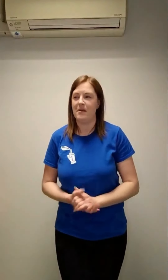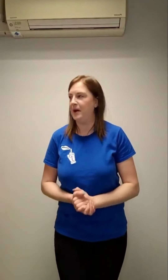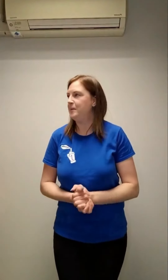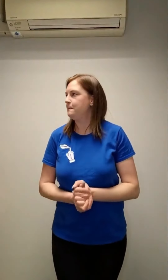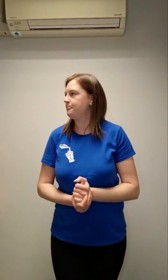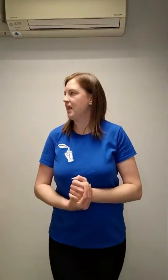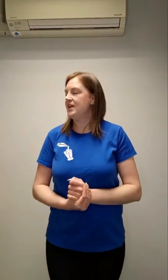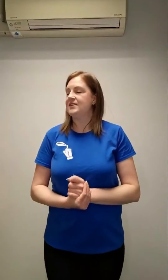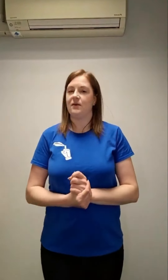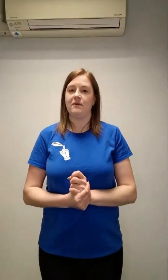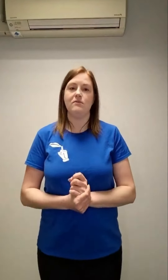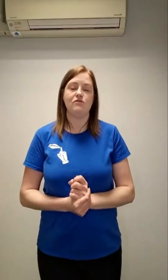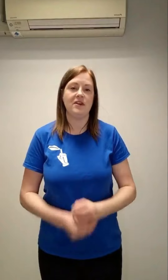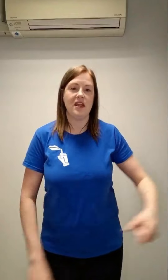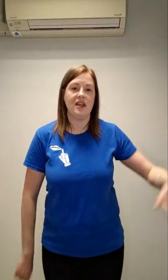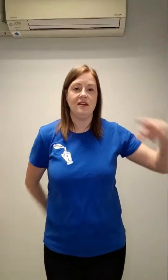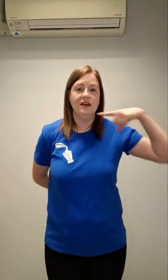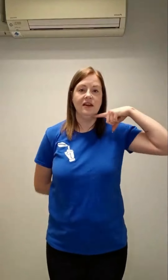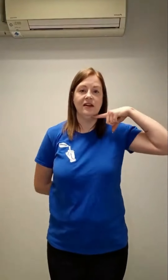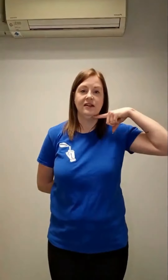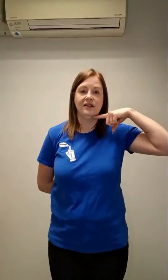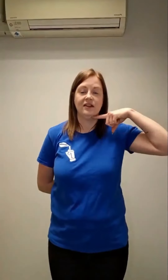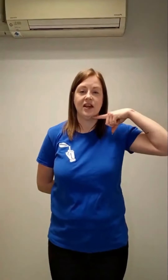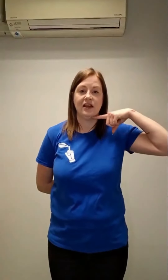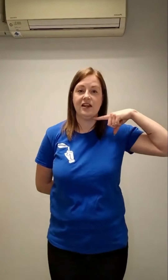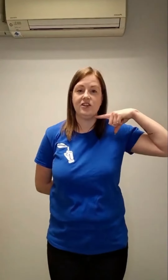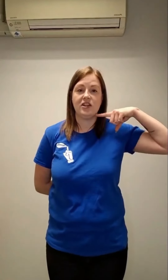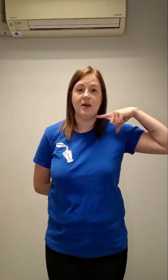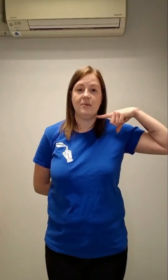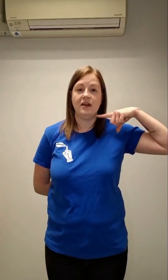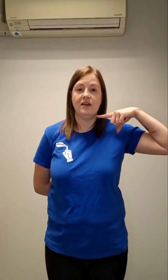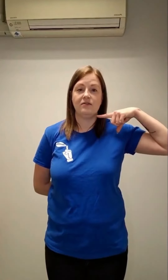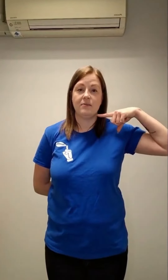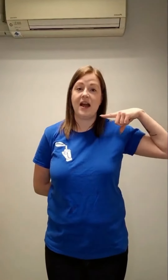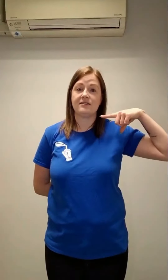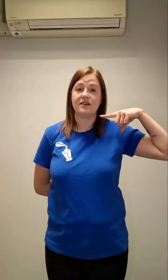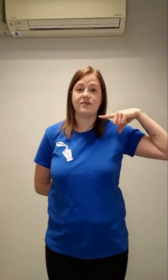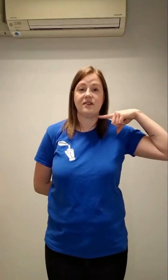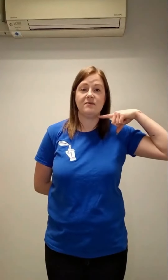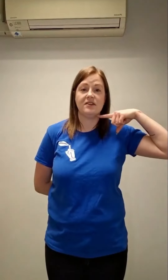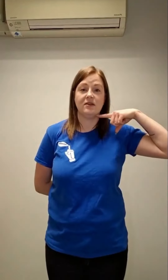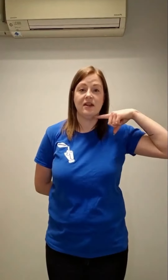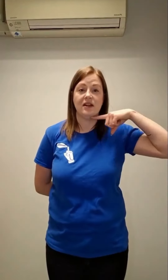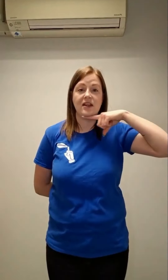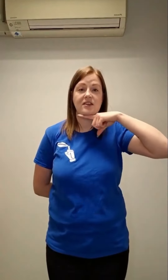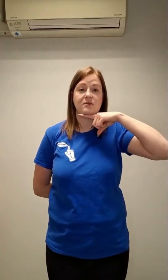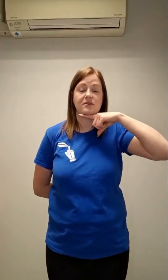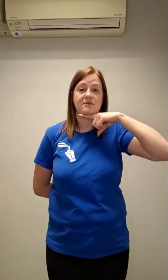remember. So the movement in can literally come from the outside of the signing window and in towards the